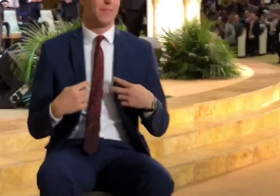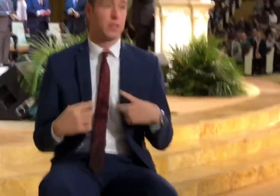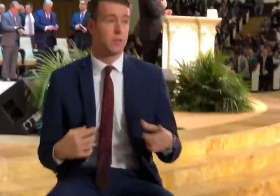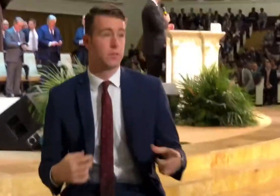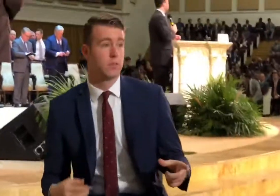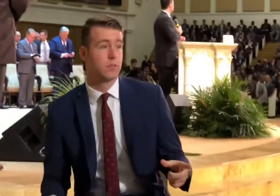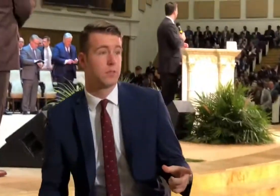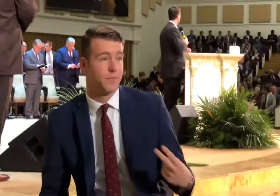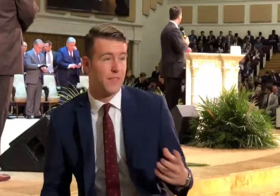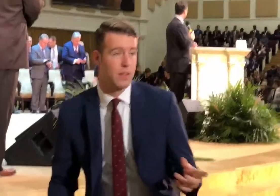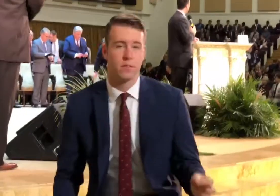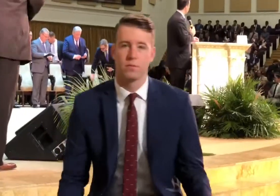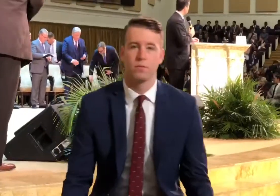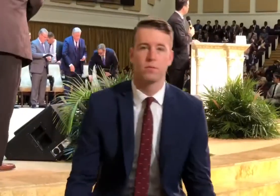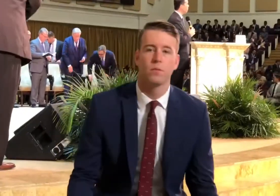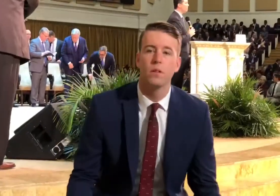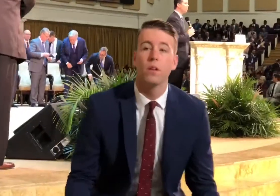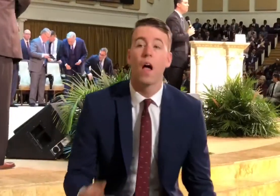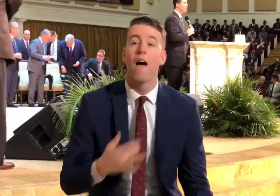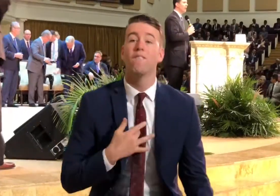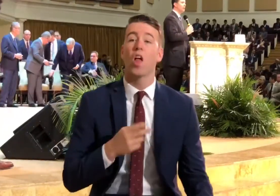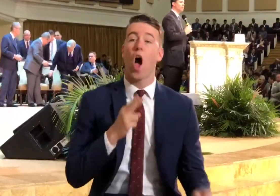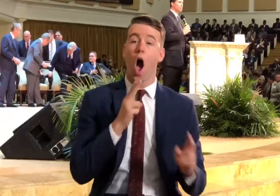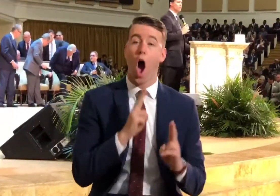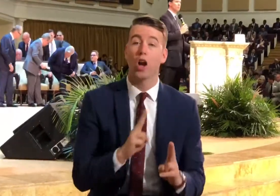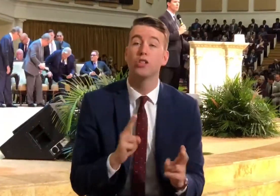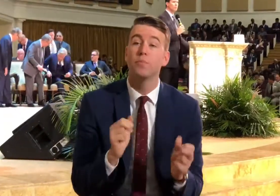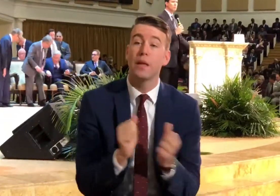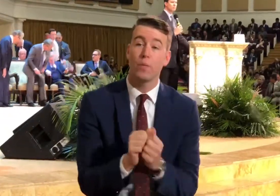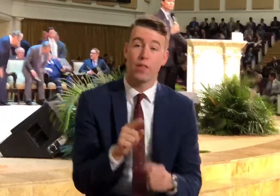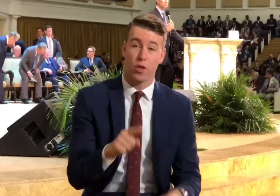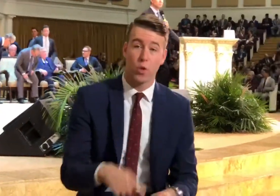It is an honor to be with you and